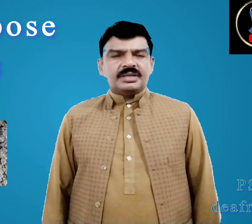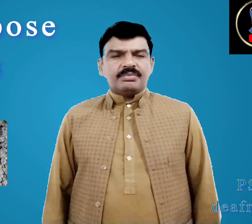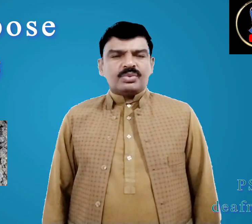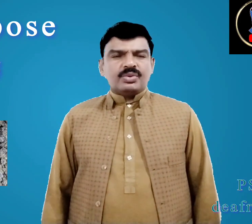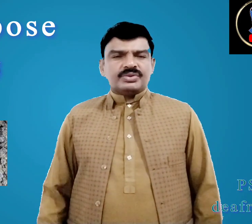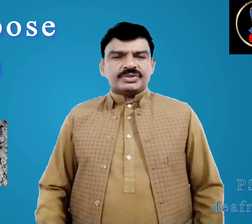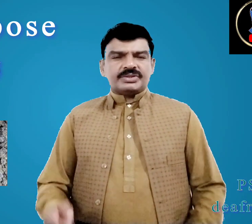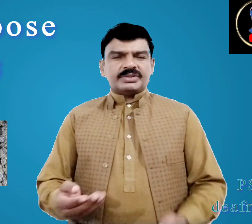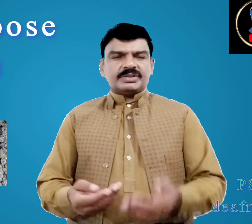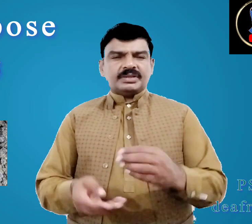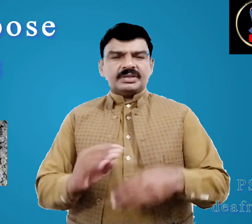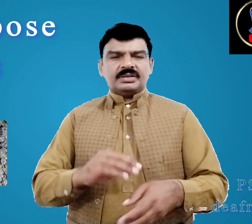decompose,